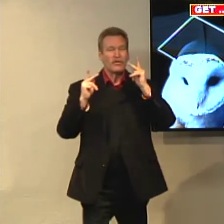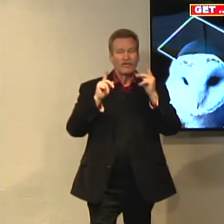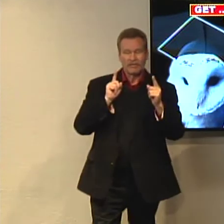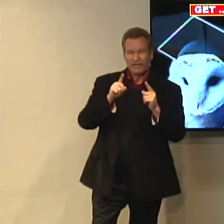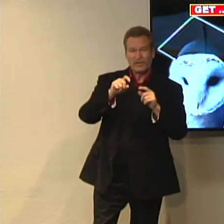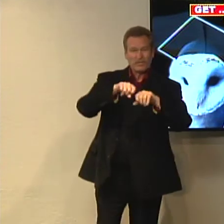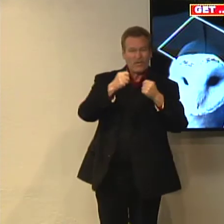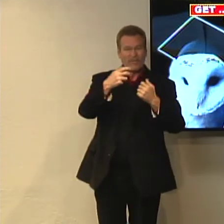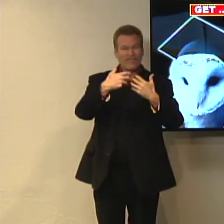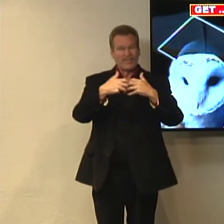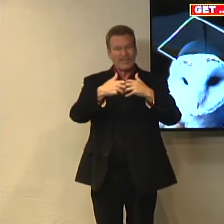that we want.